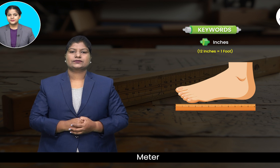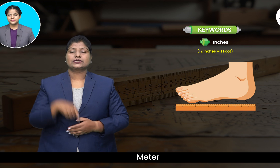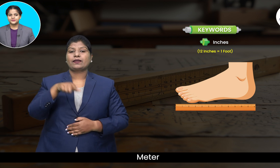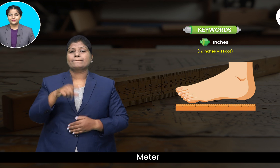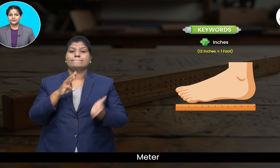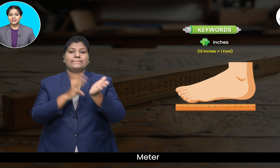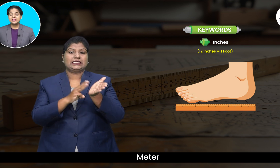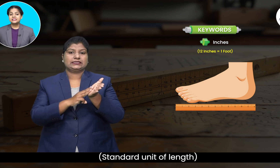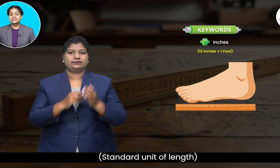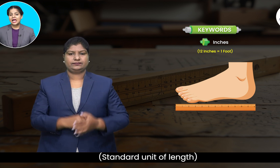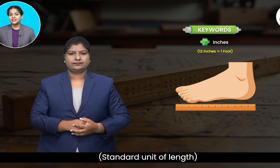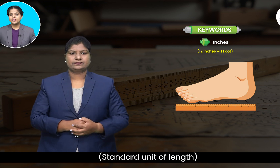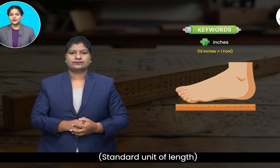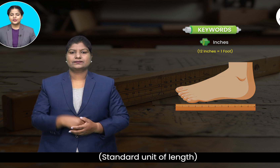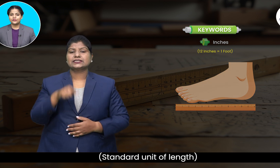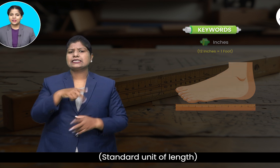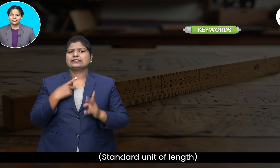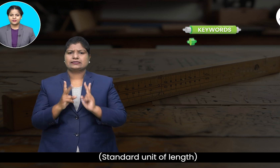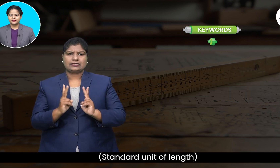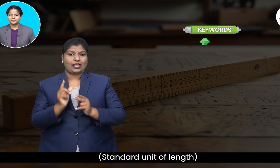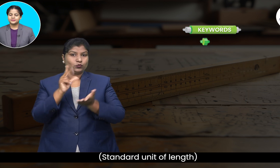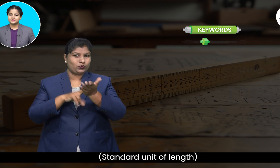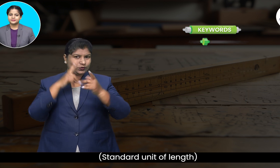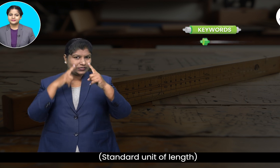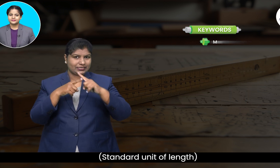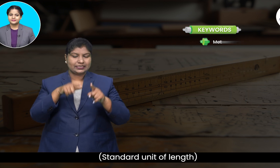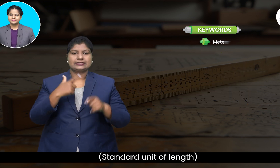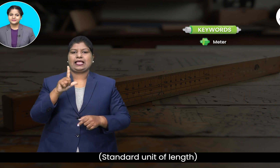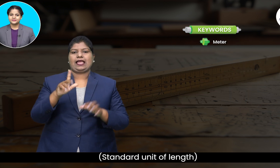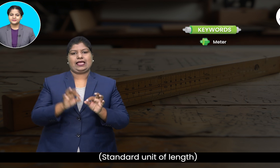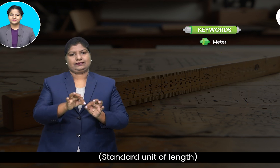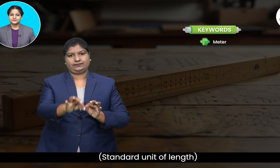Meter. Standard unit of length.